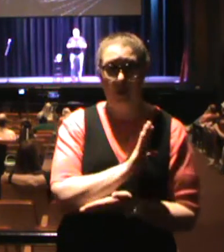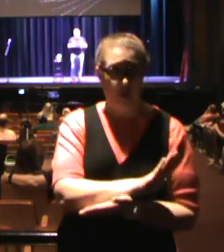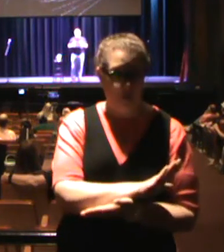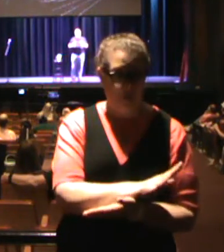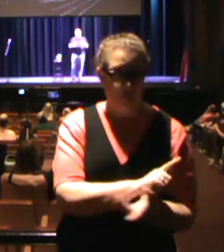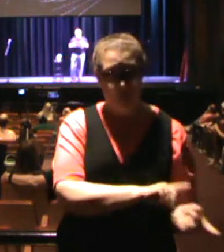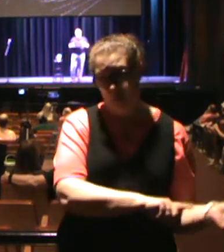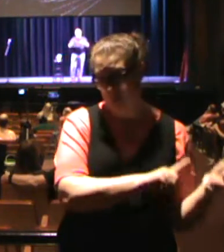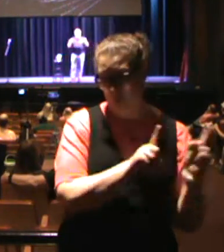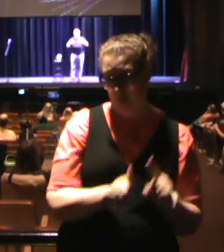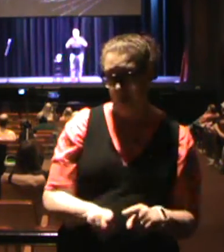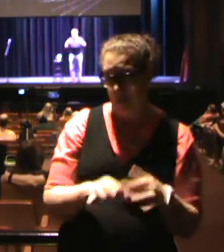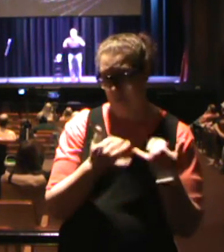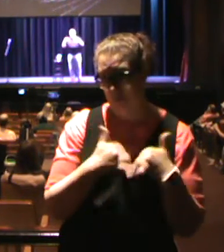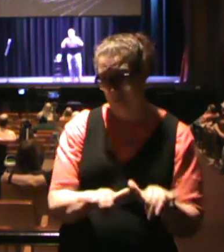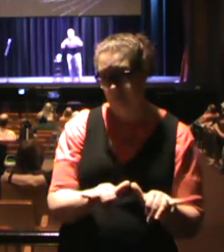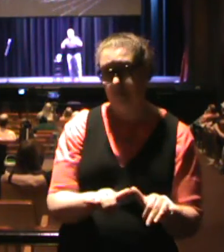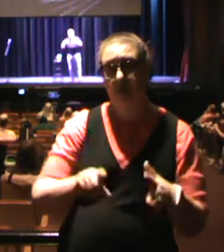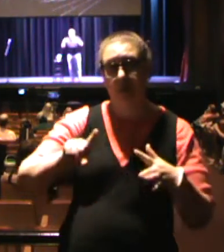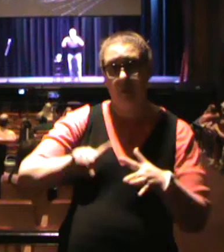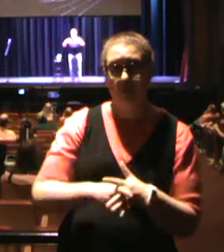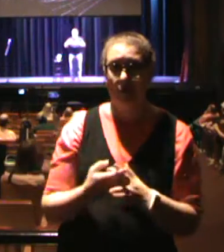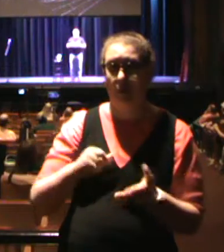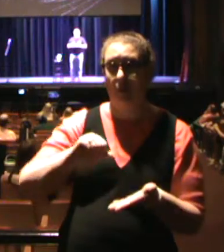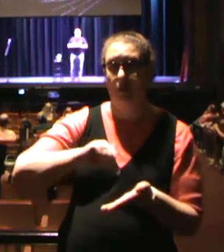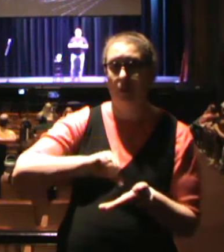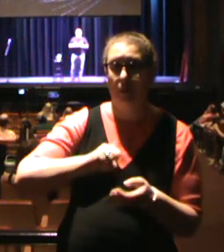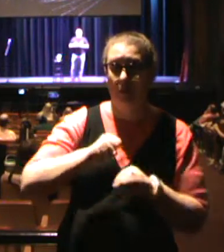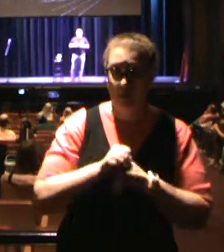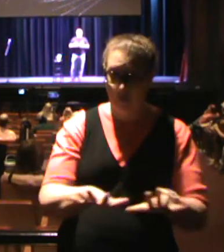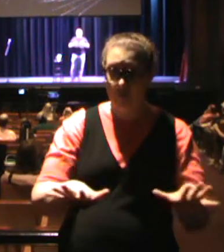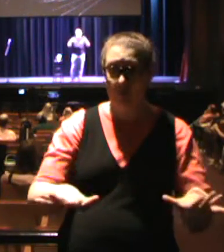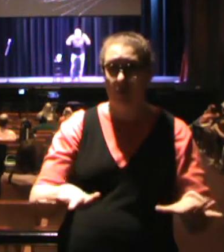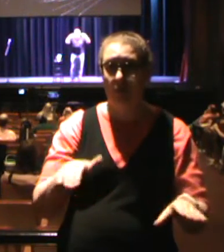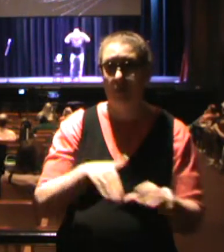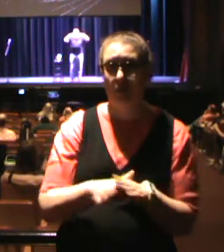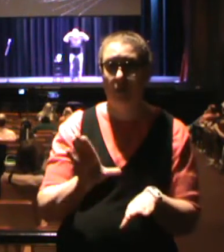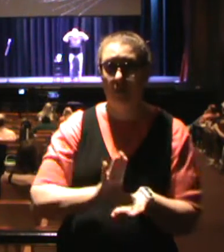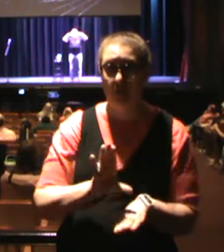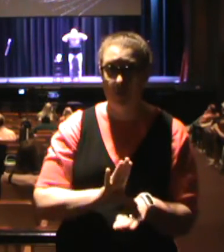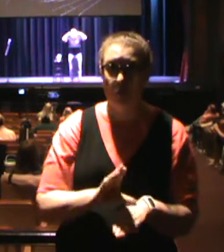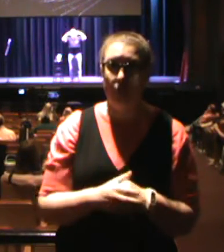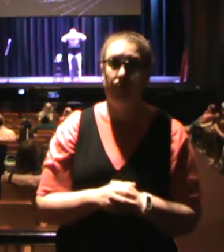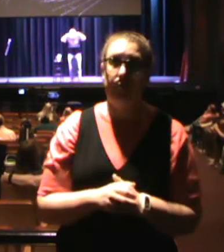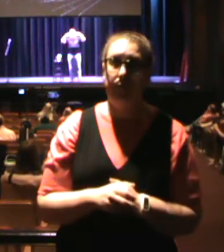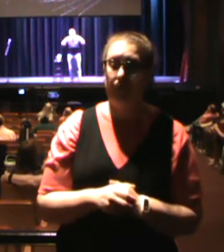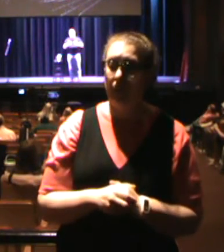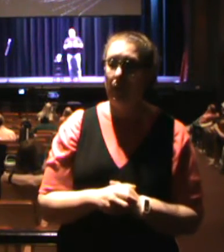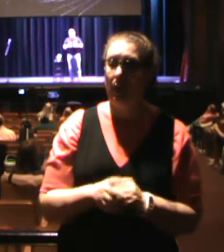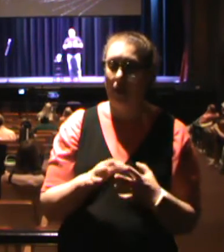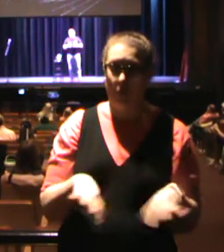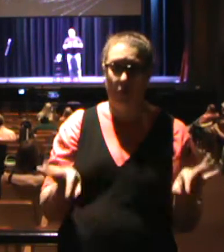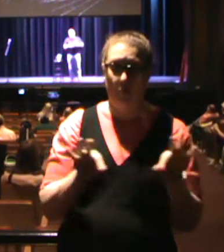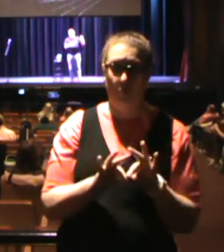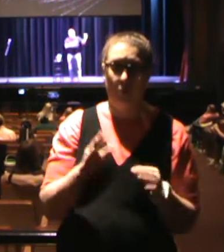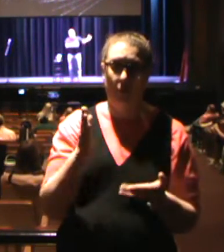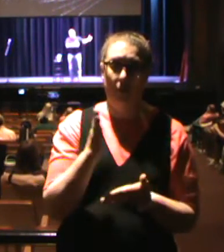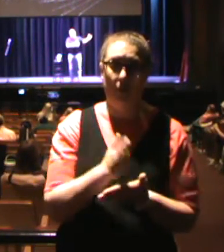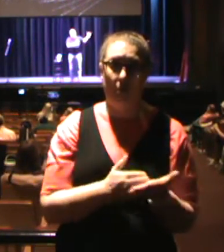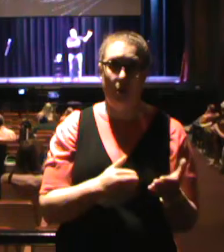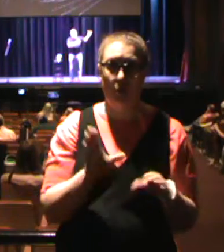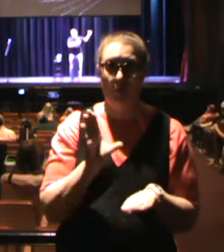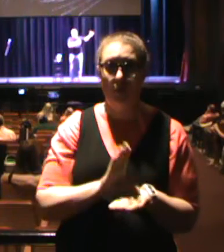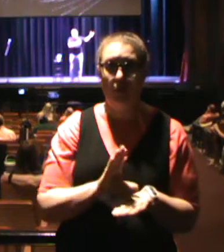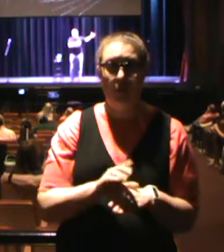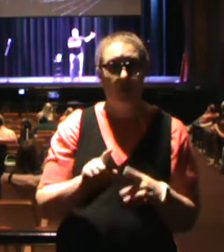And what happened is he started to get influence within the church. He started to be an integral part of the church. What started